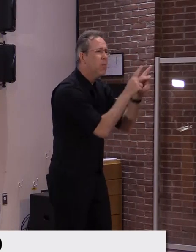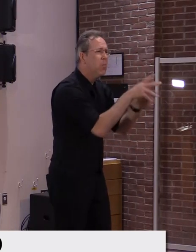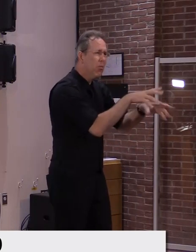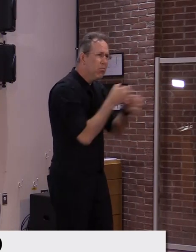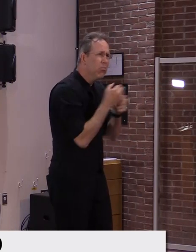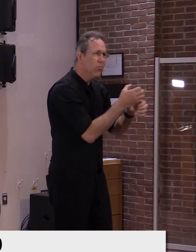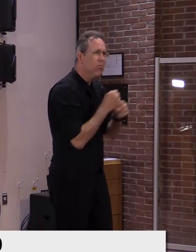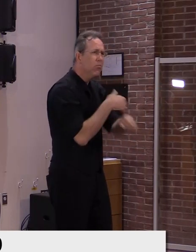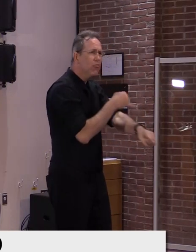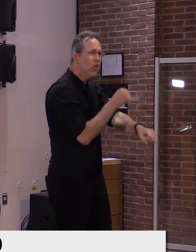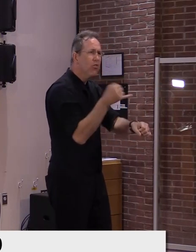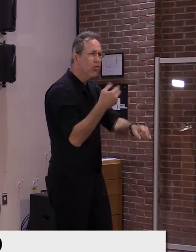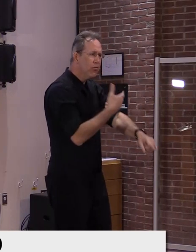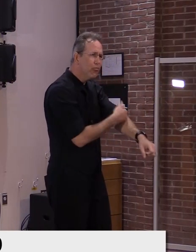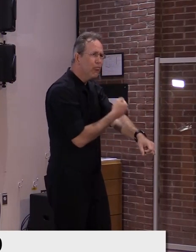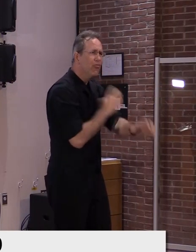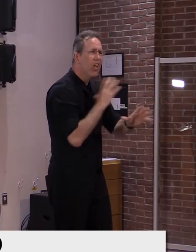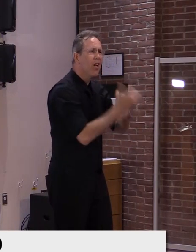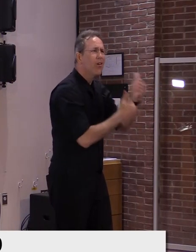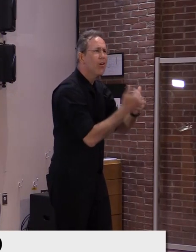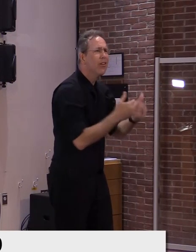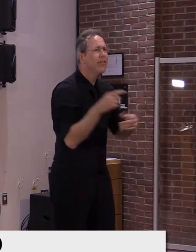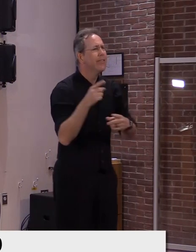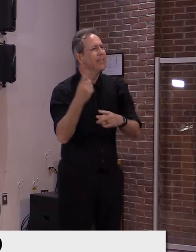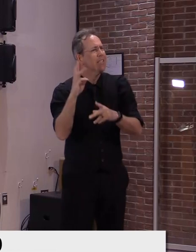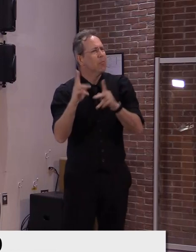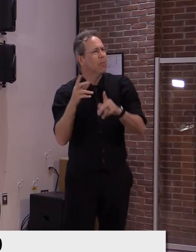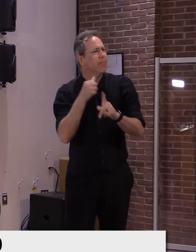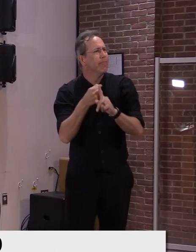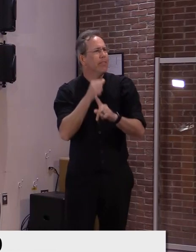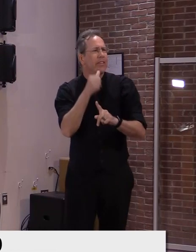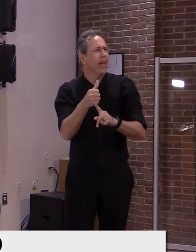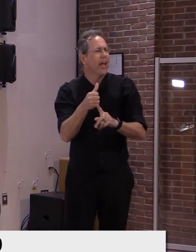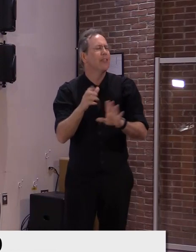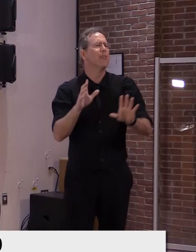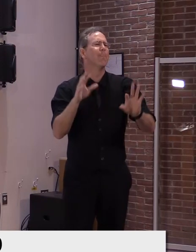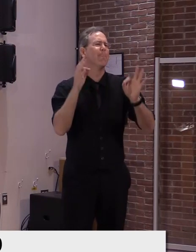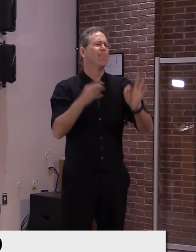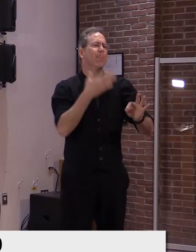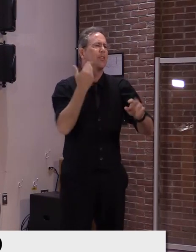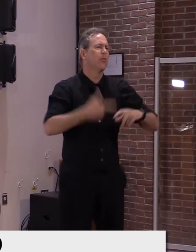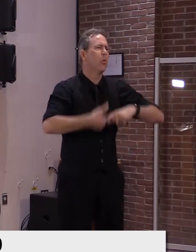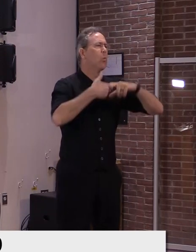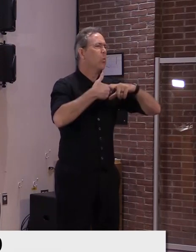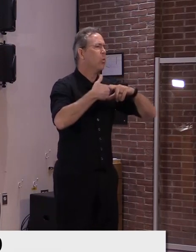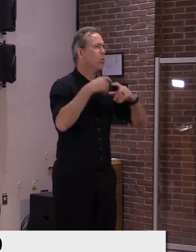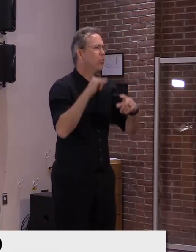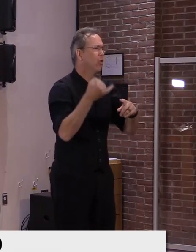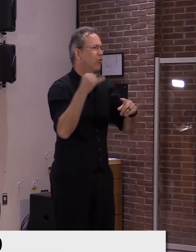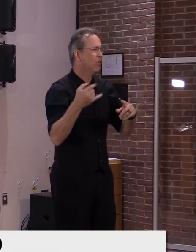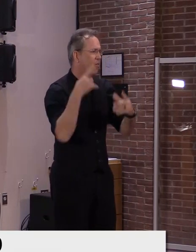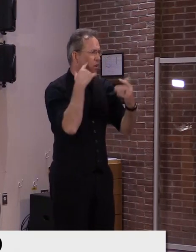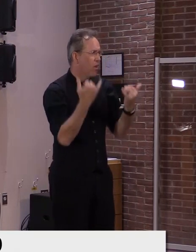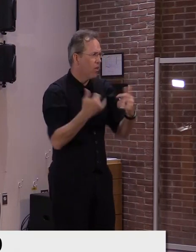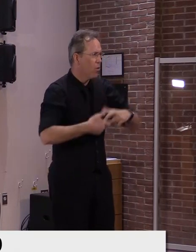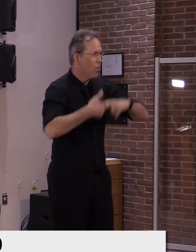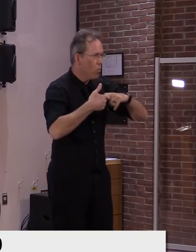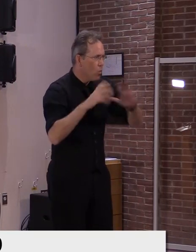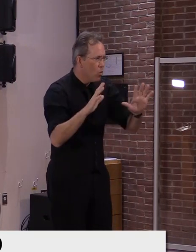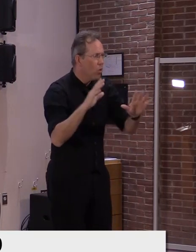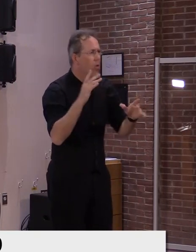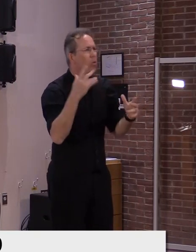have paused the administration of Johnson & Johnson vaccine, and the federal government over the next few days will be reviewing